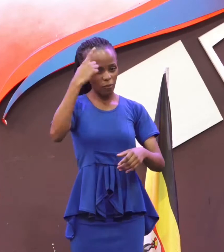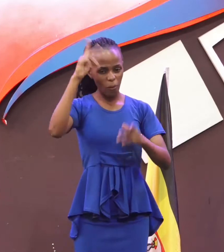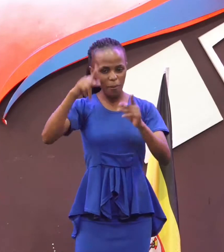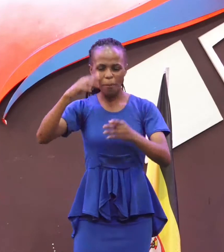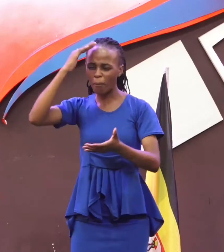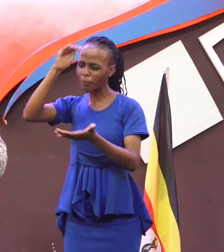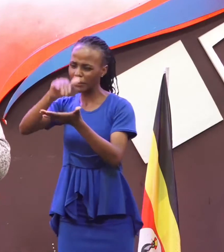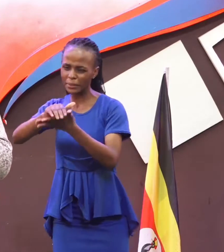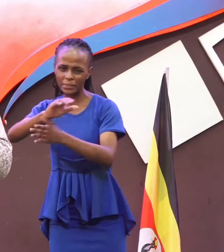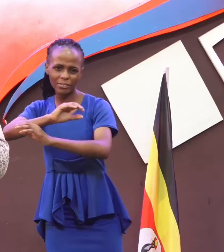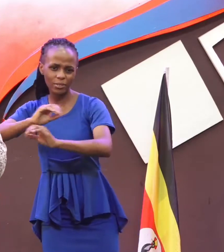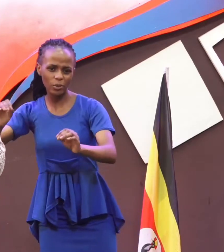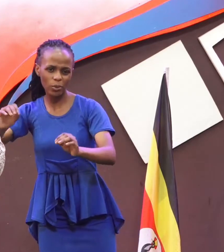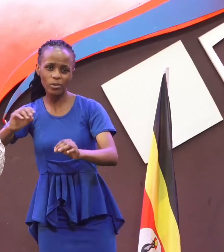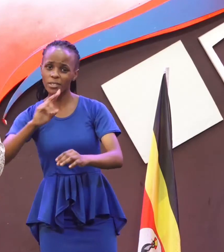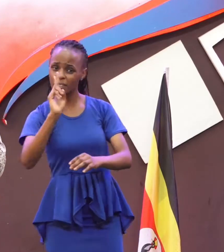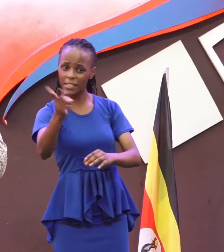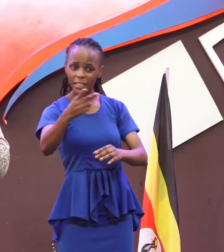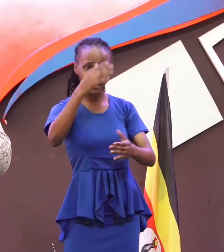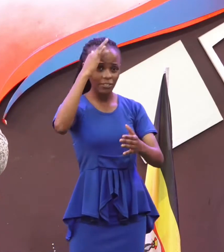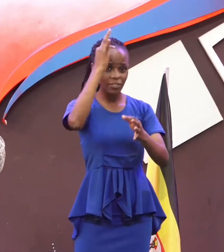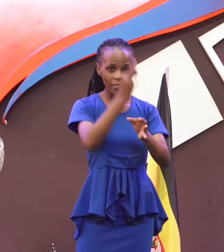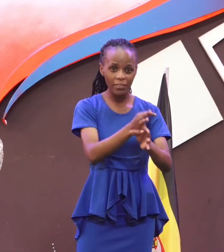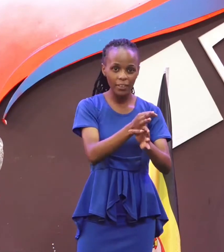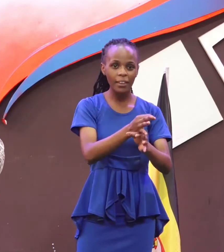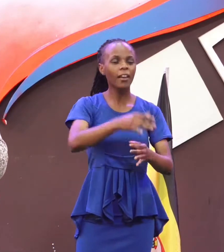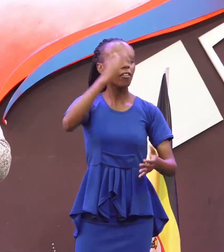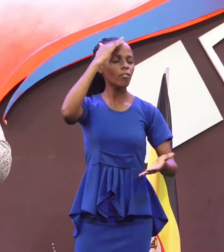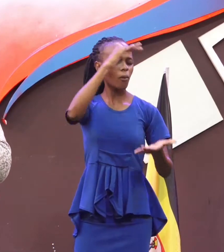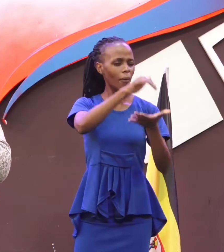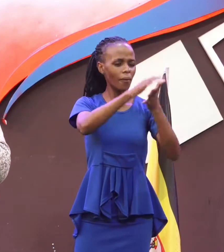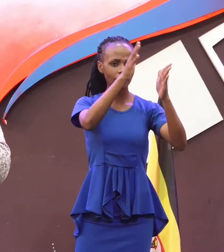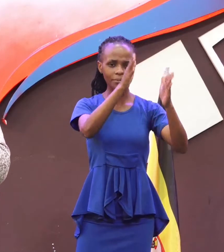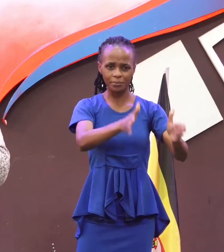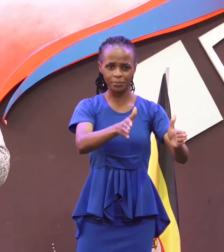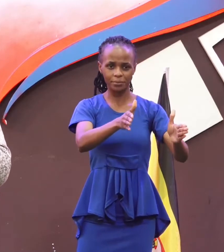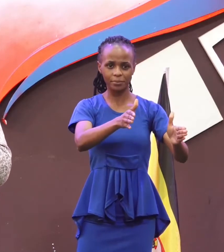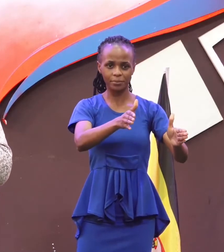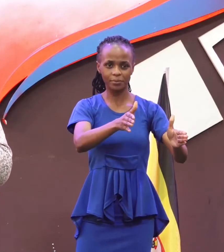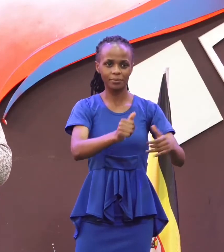is of the unbelievers. The second religion is for the believers.